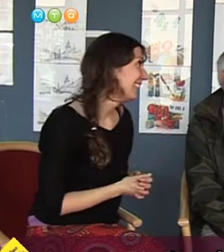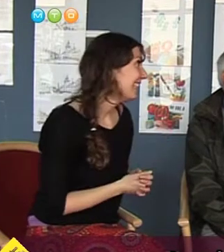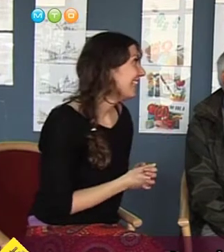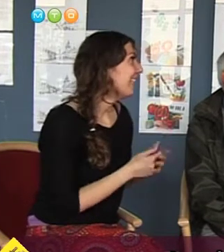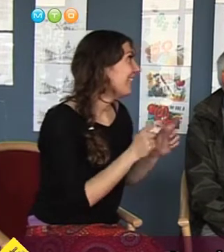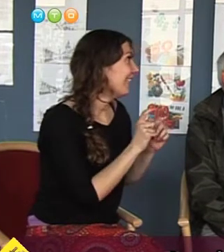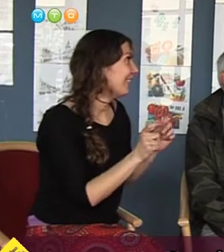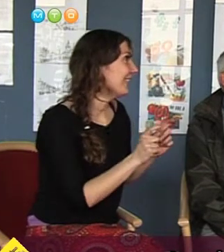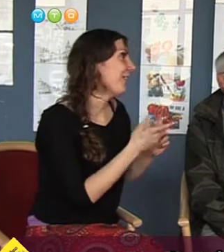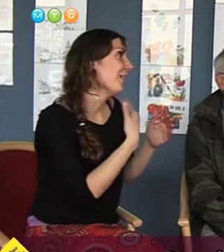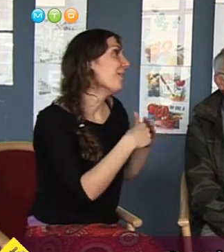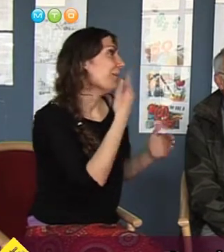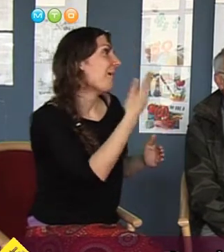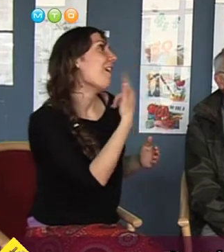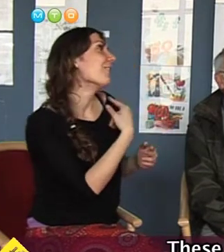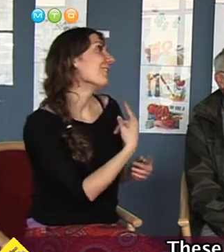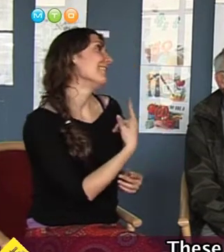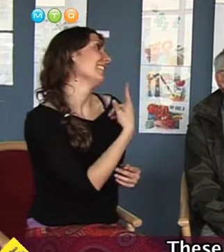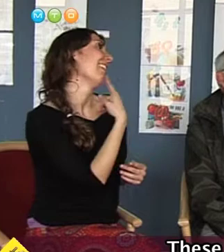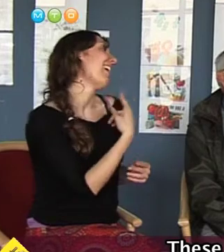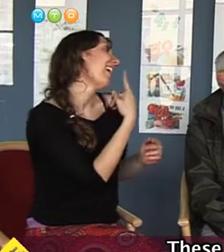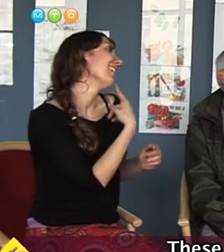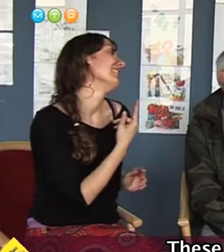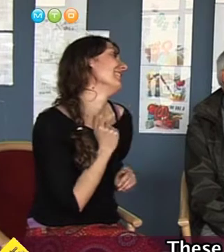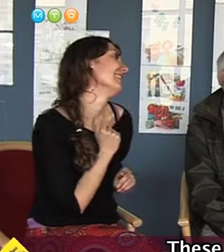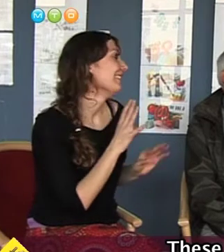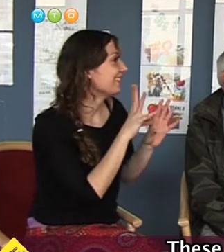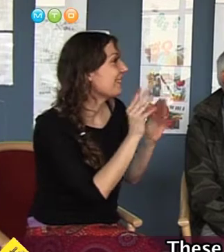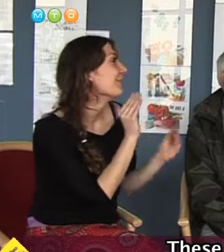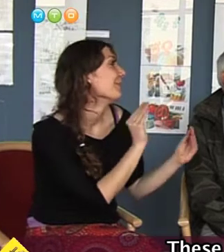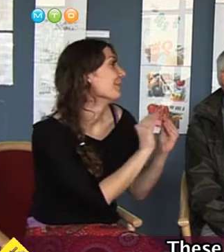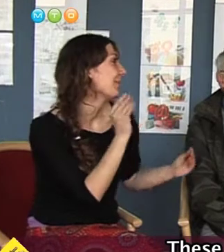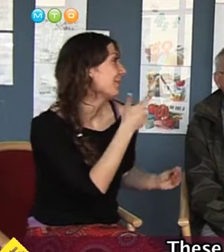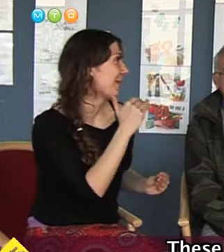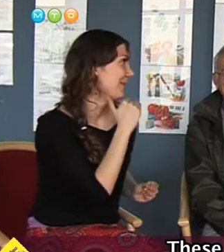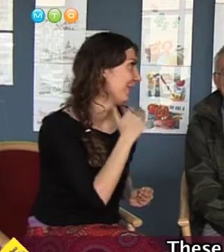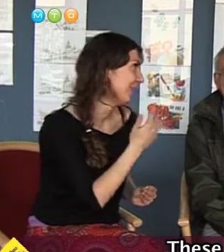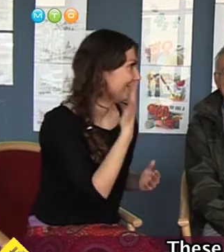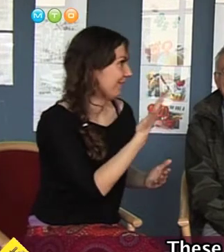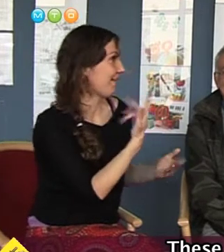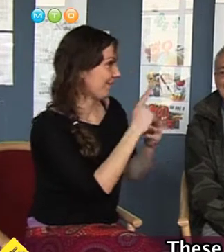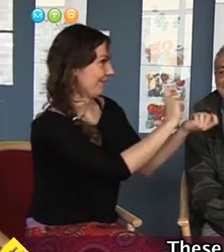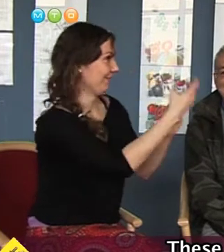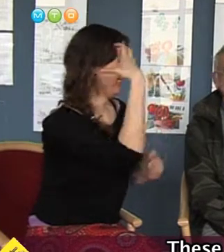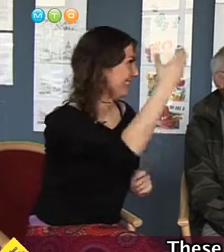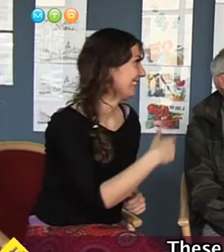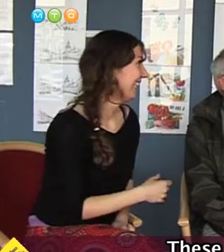it ends very sweetly. Are these two magicians kissing each other?